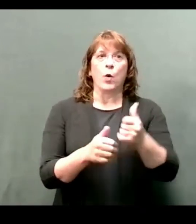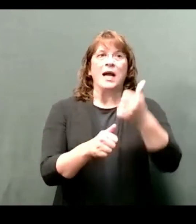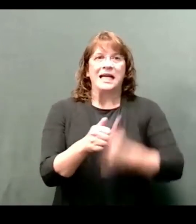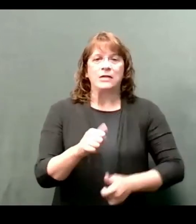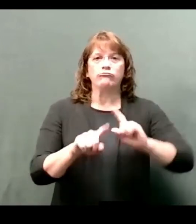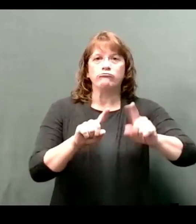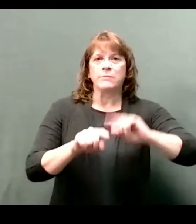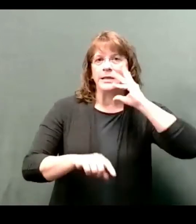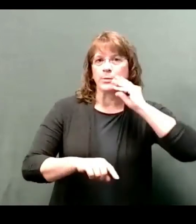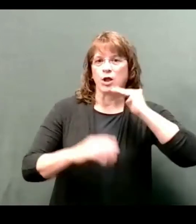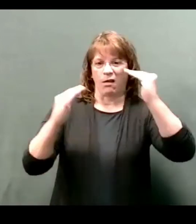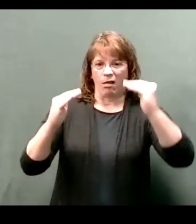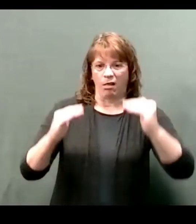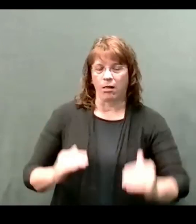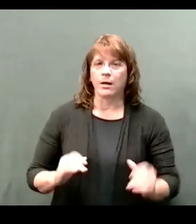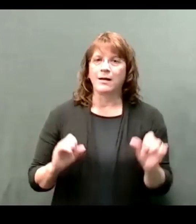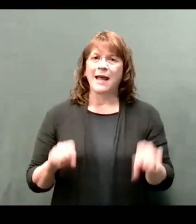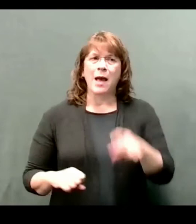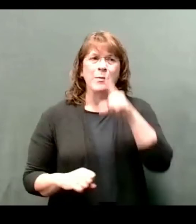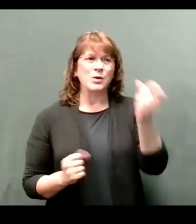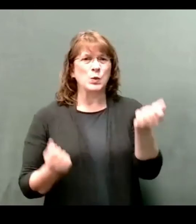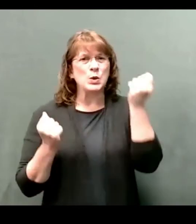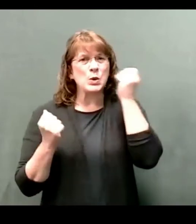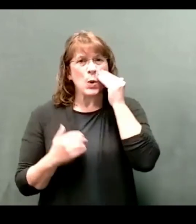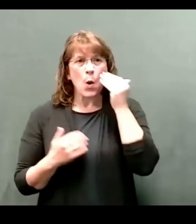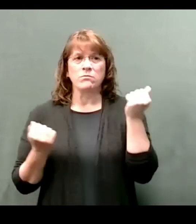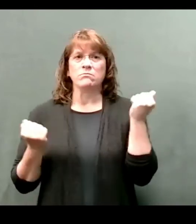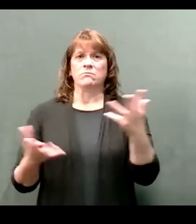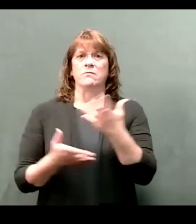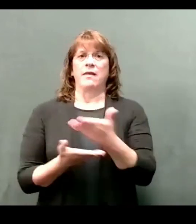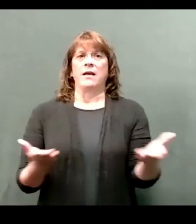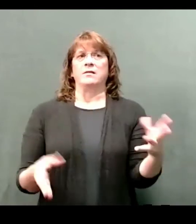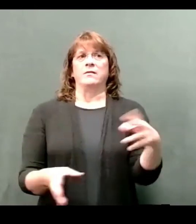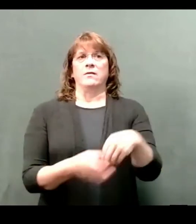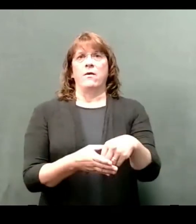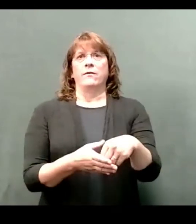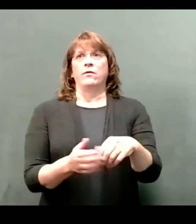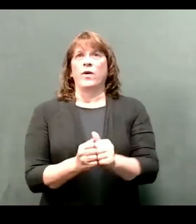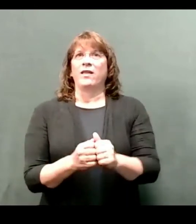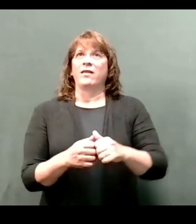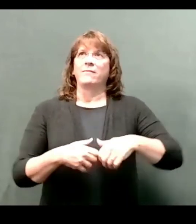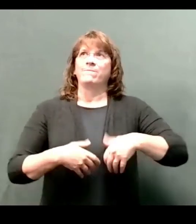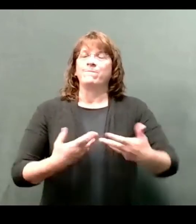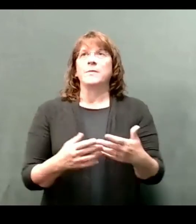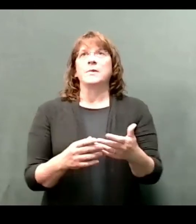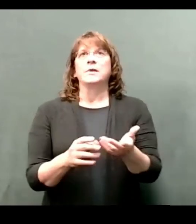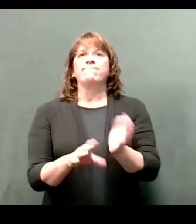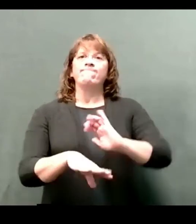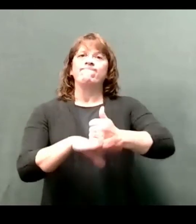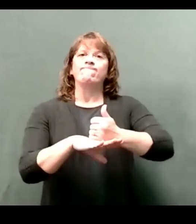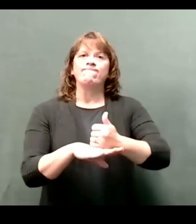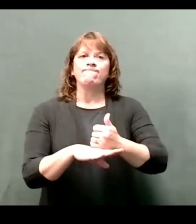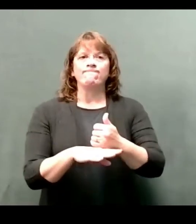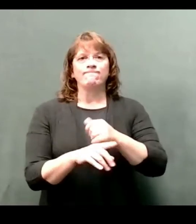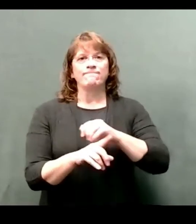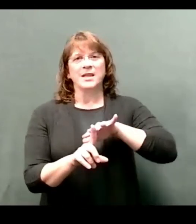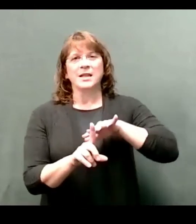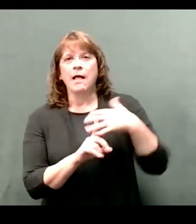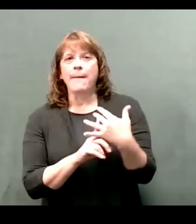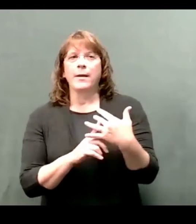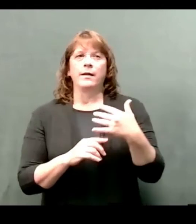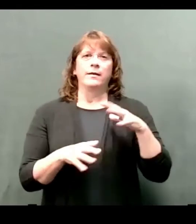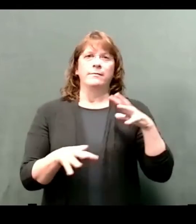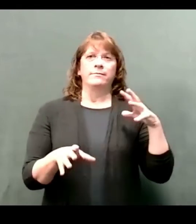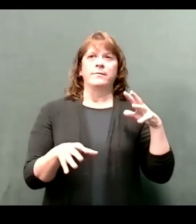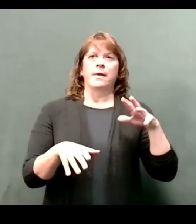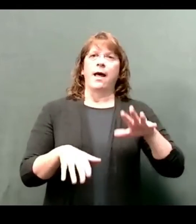experiences that we're having with folks, because we know that there's so much that goes into creating a climate that allows violence and